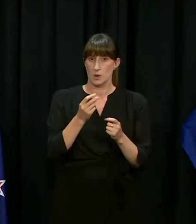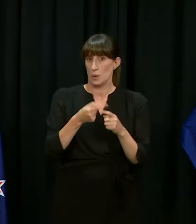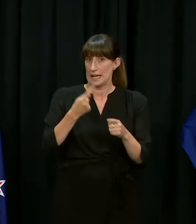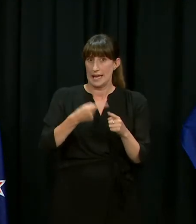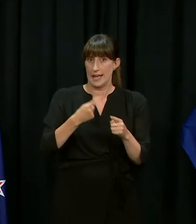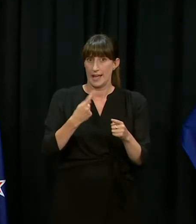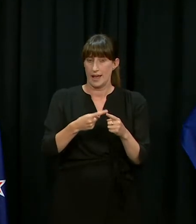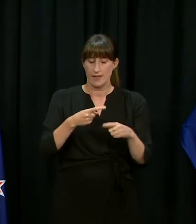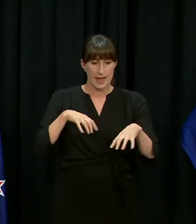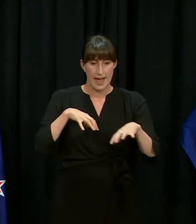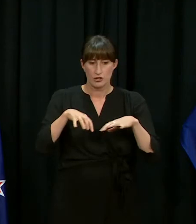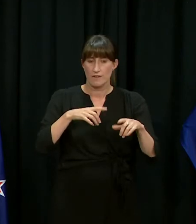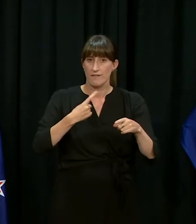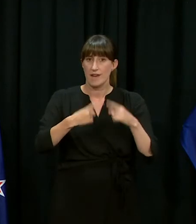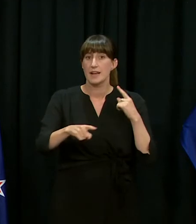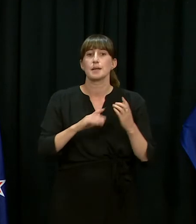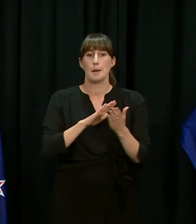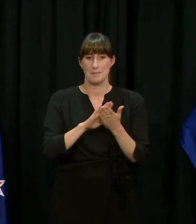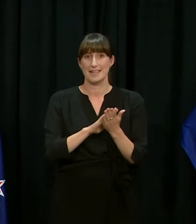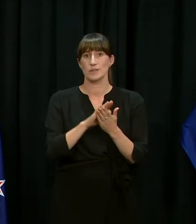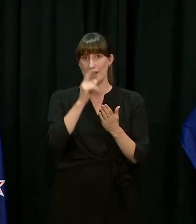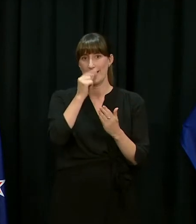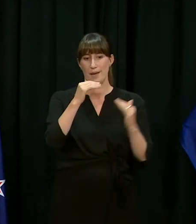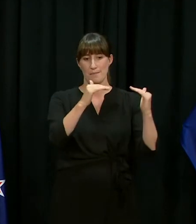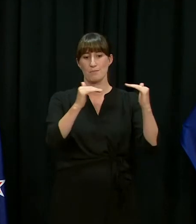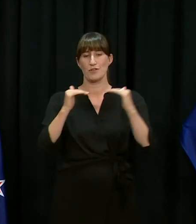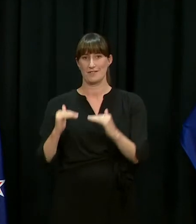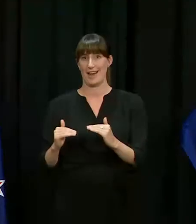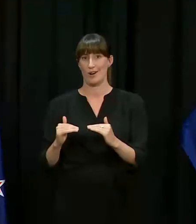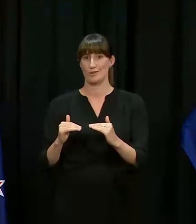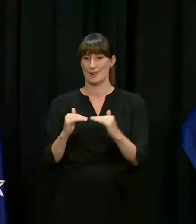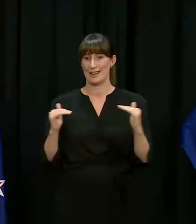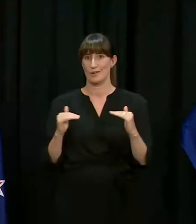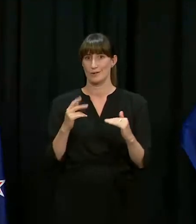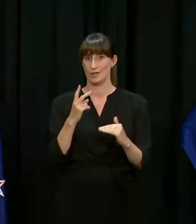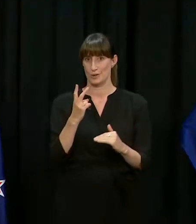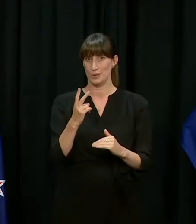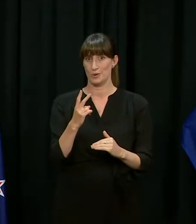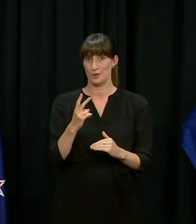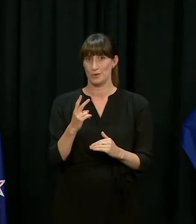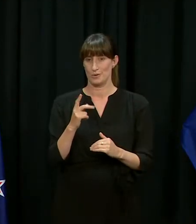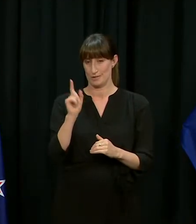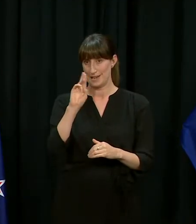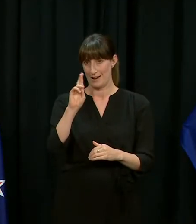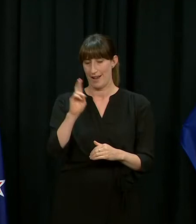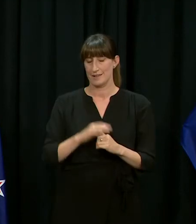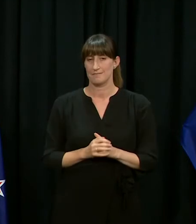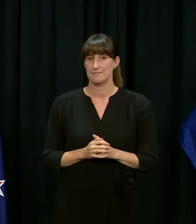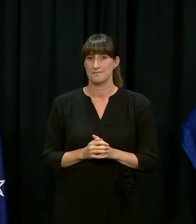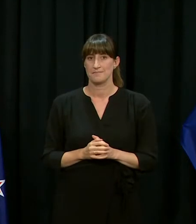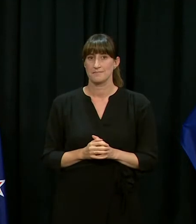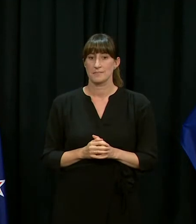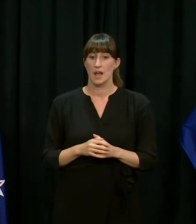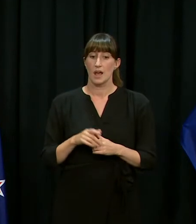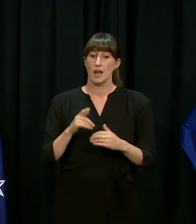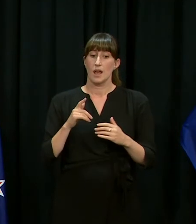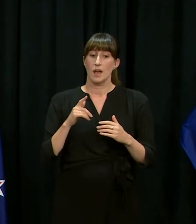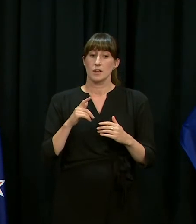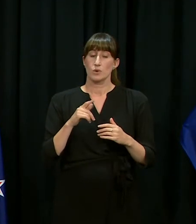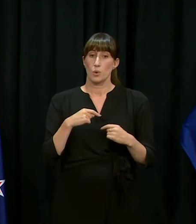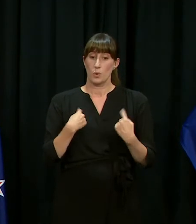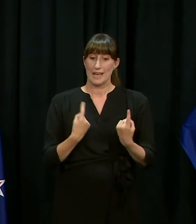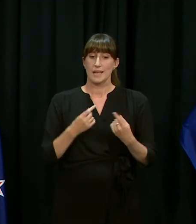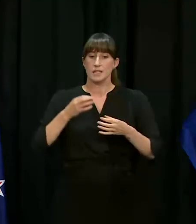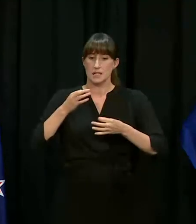for their actions. I'd also note that as a result of the decision to place Auckland into alert level 2 until